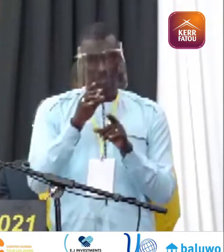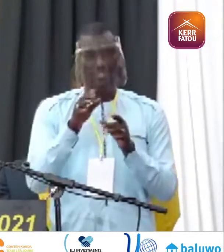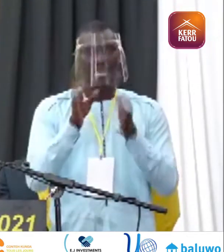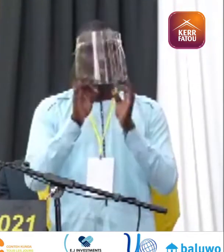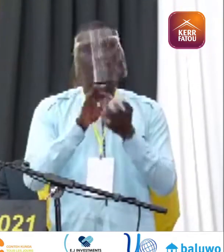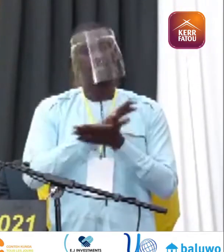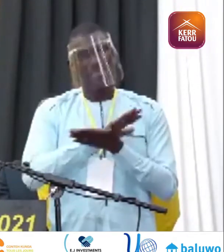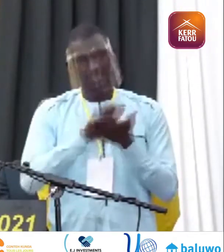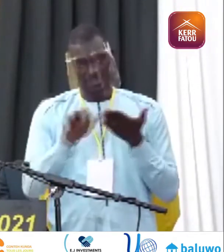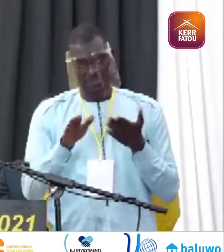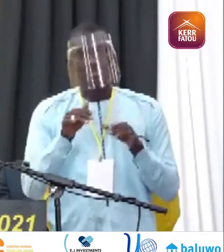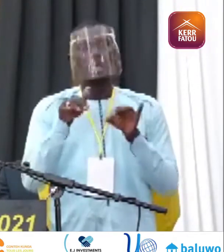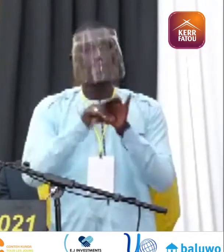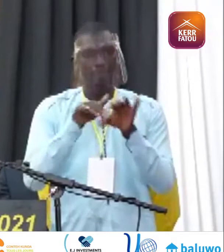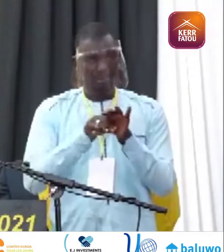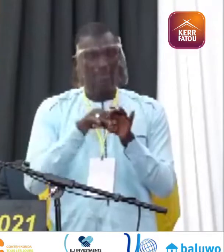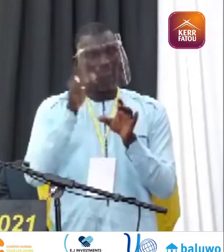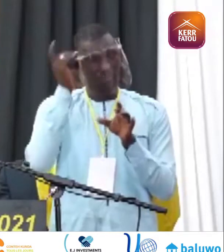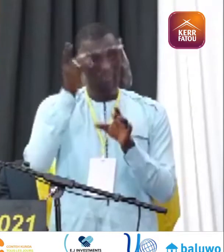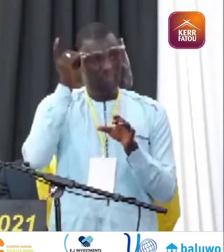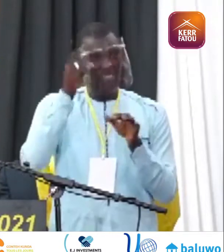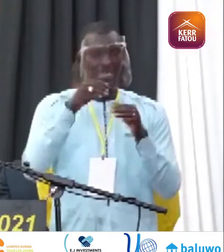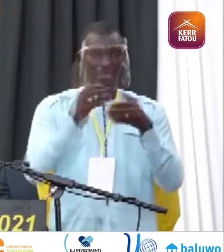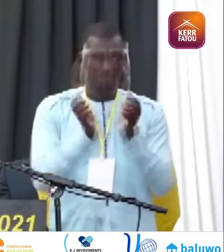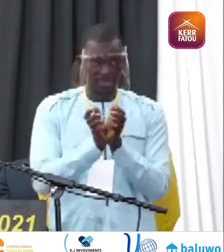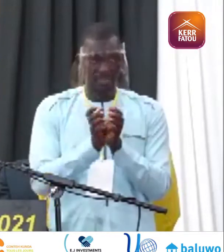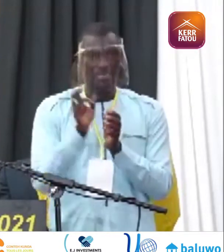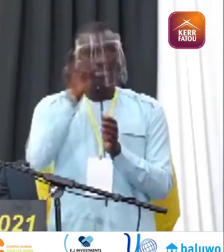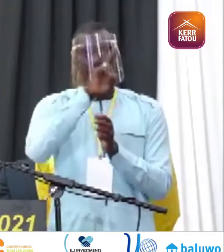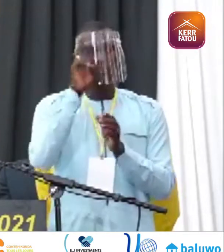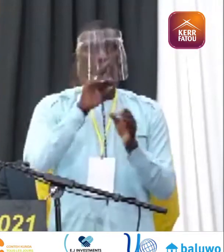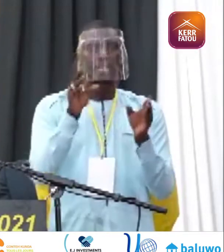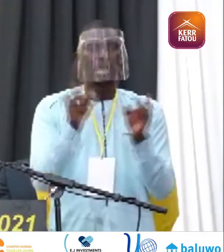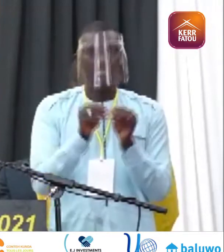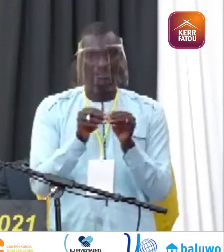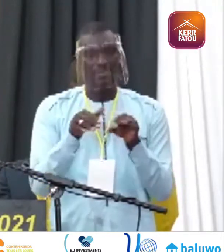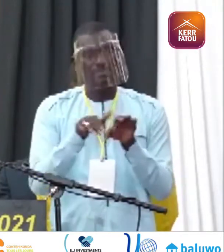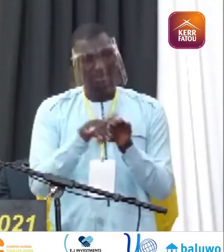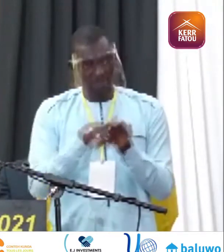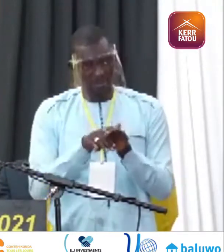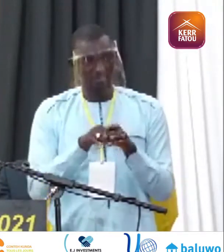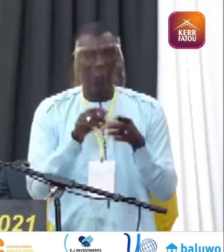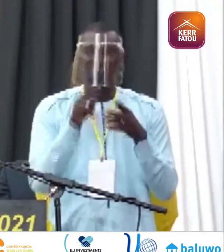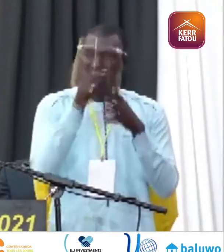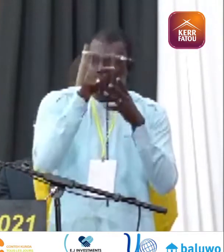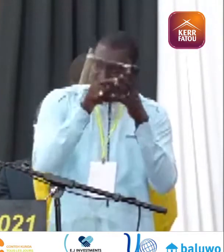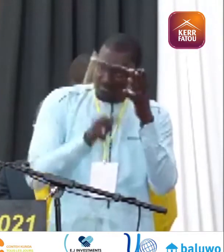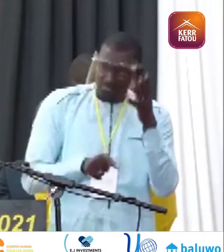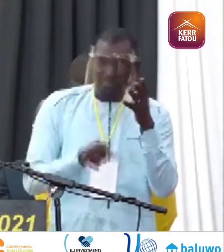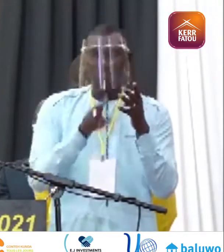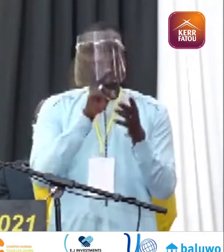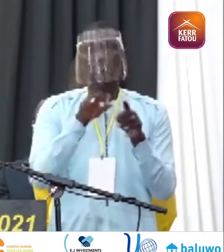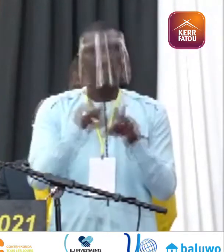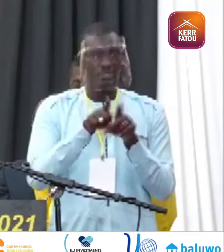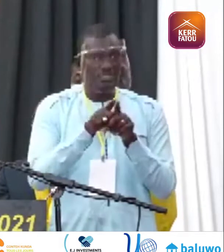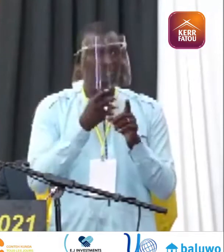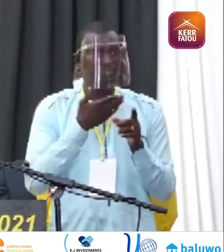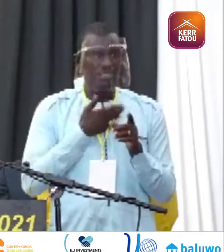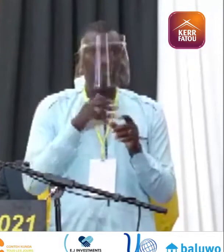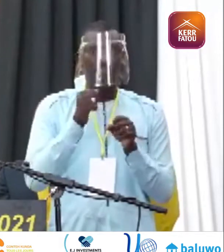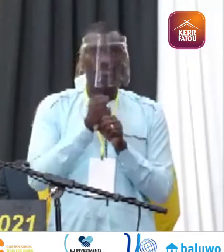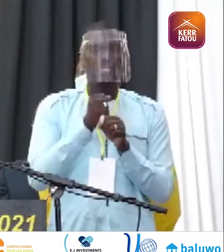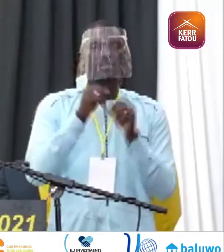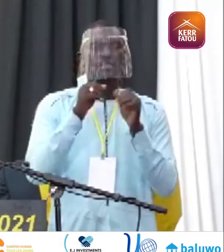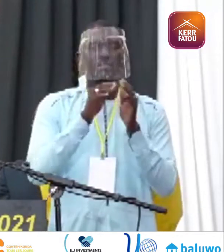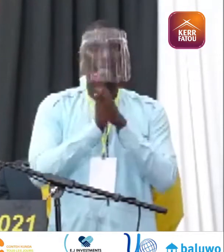delinquent members of the party, National Assembly members who have turned disloyal to the